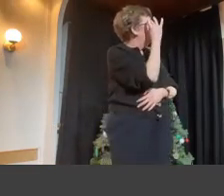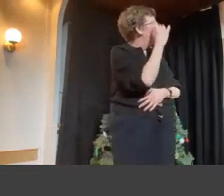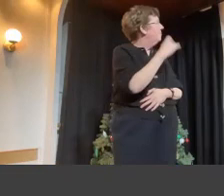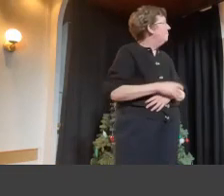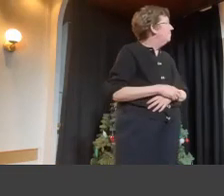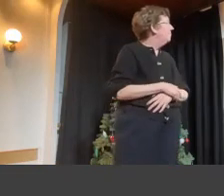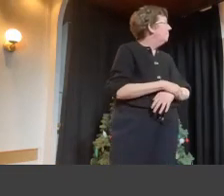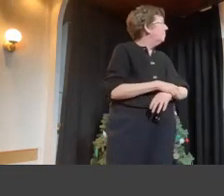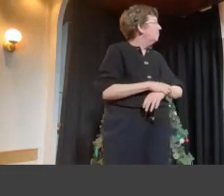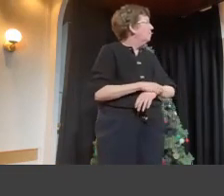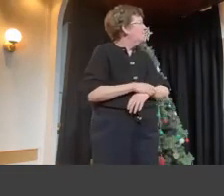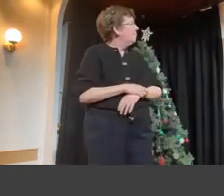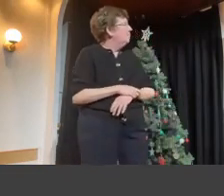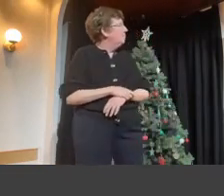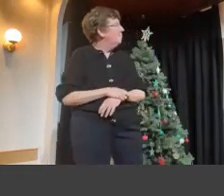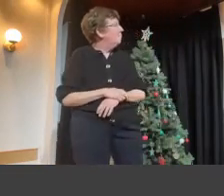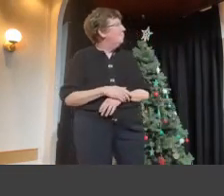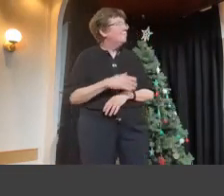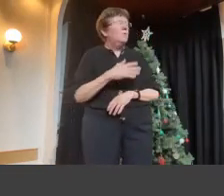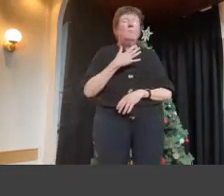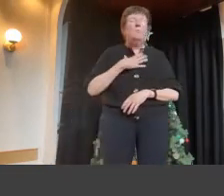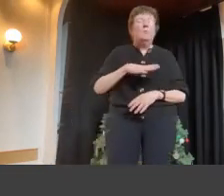years, particularly.